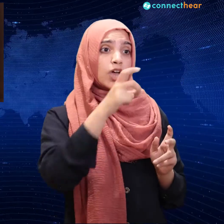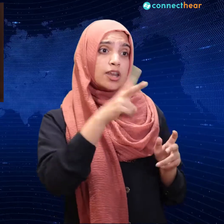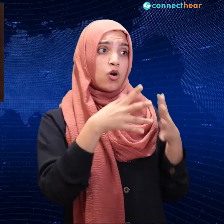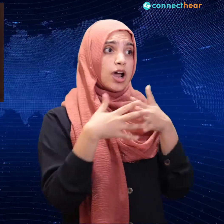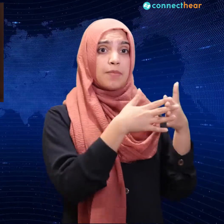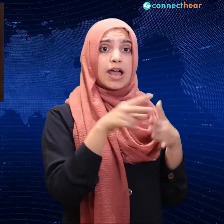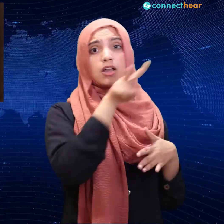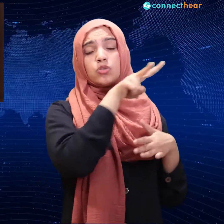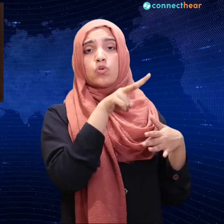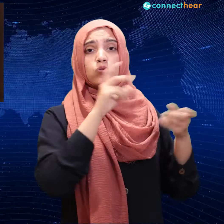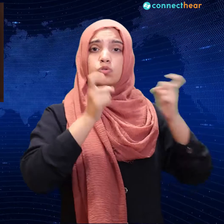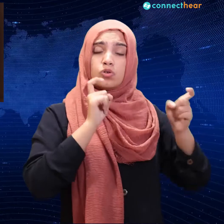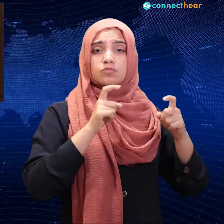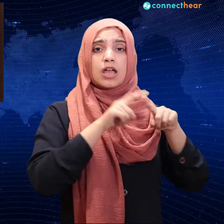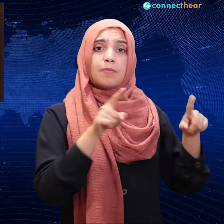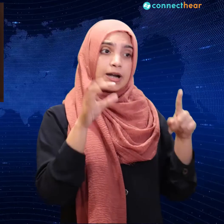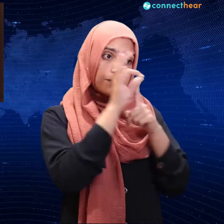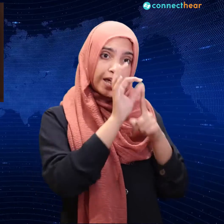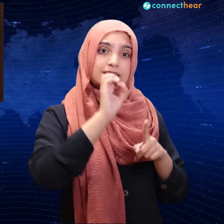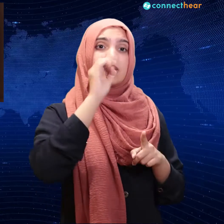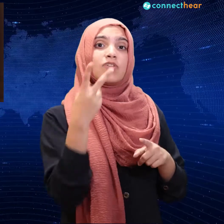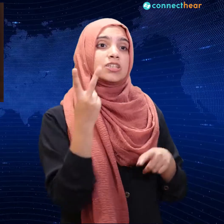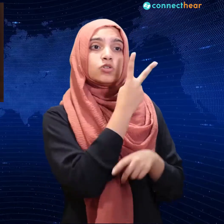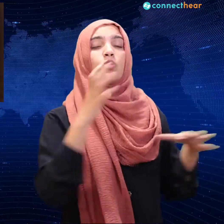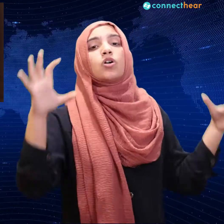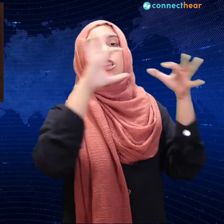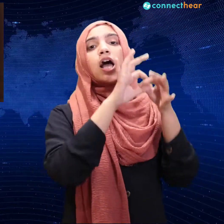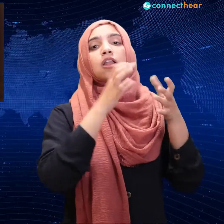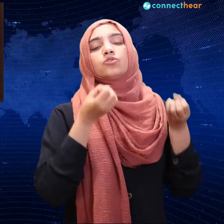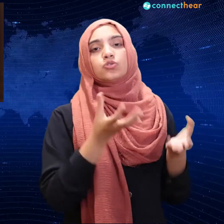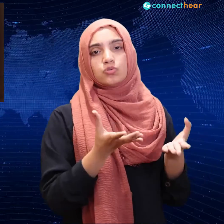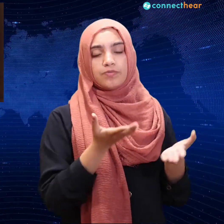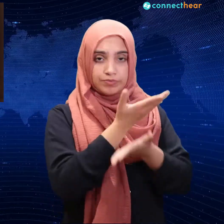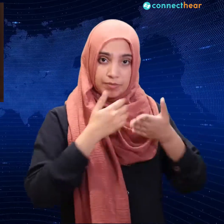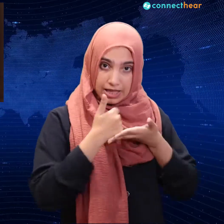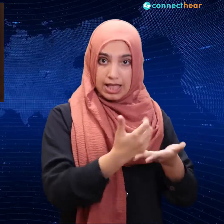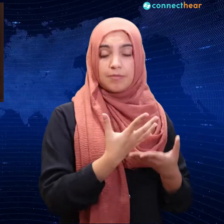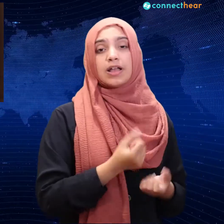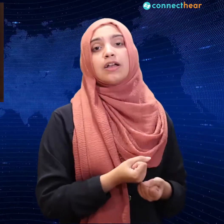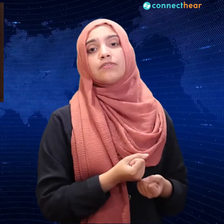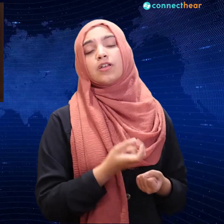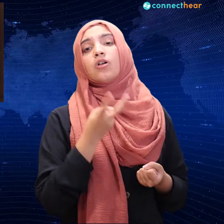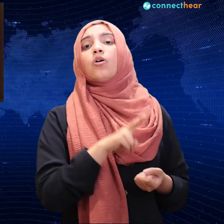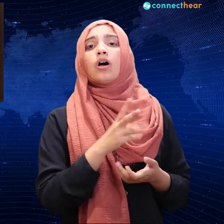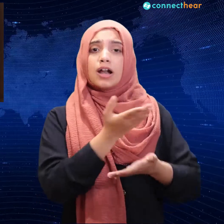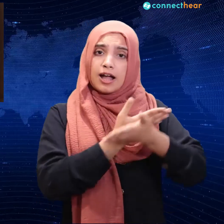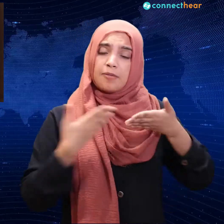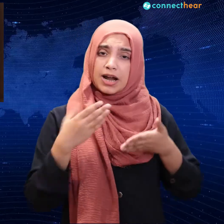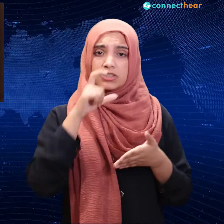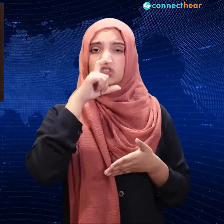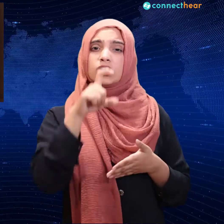Dr. Henry Kissinger was introduced to China, or we were the go-between. So, I mean, our China relationship is